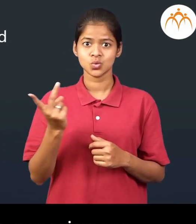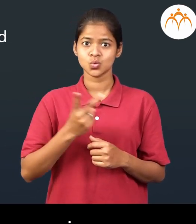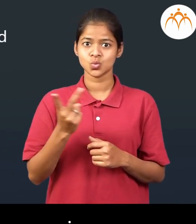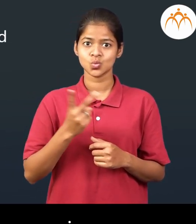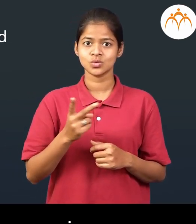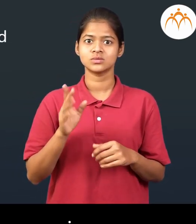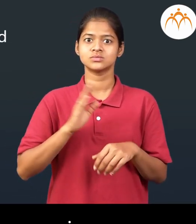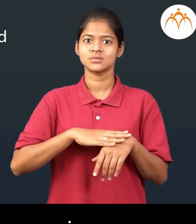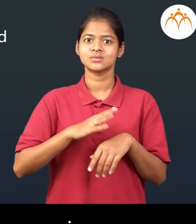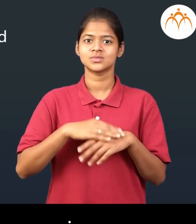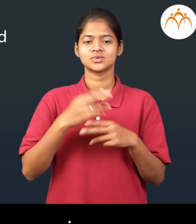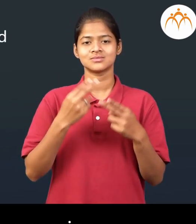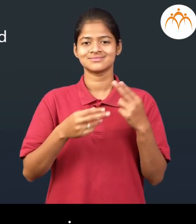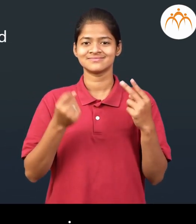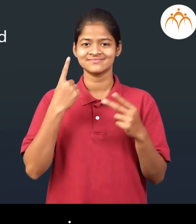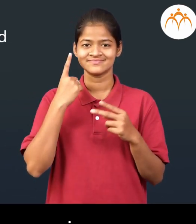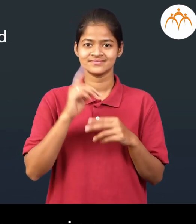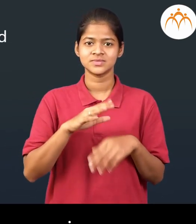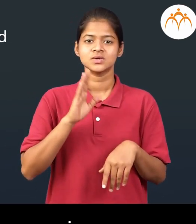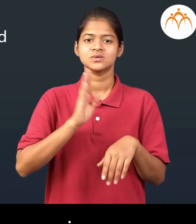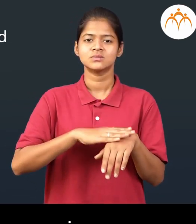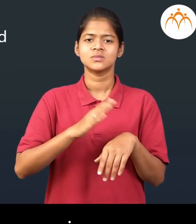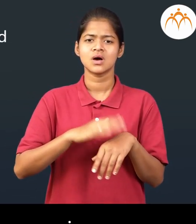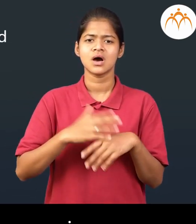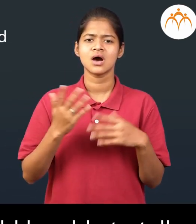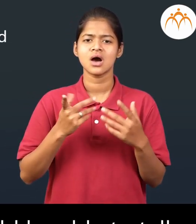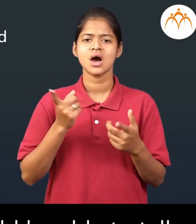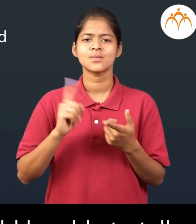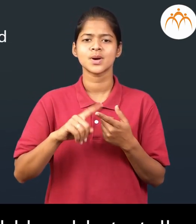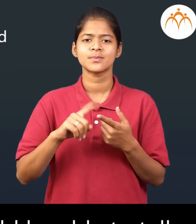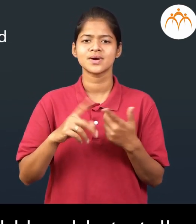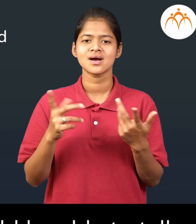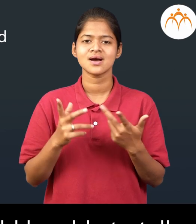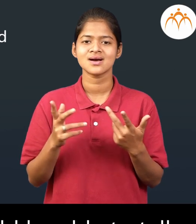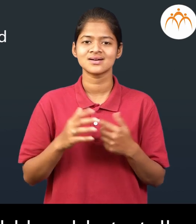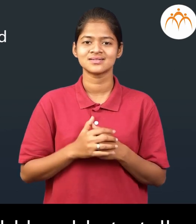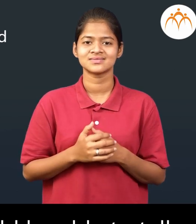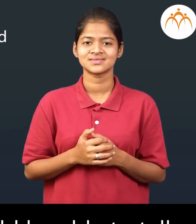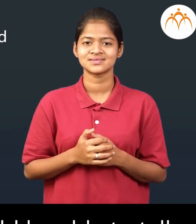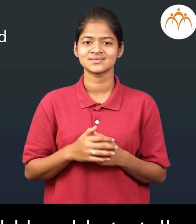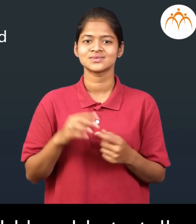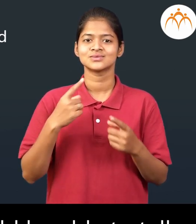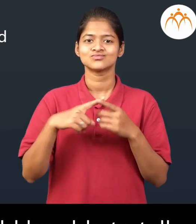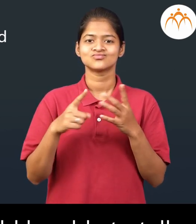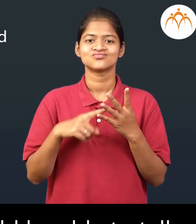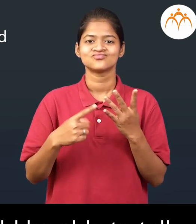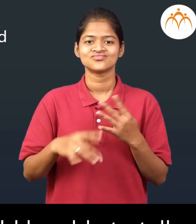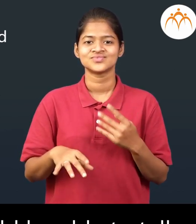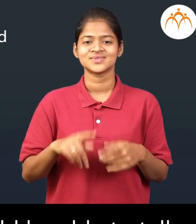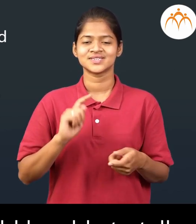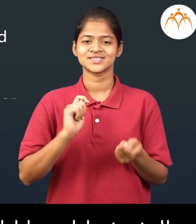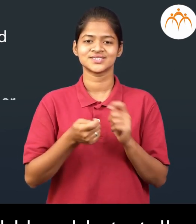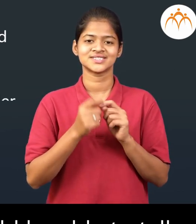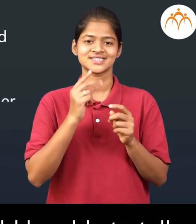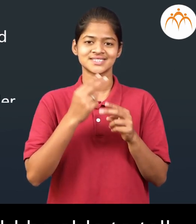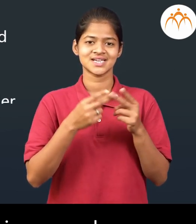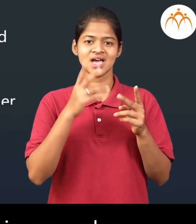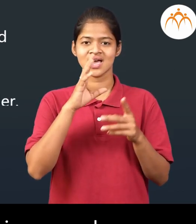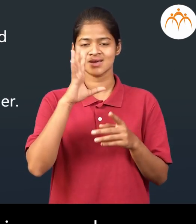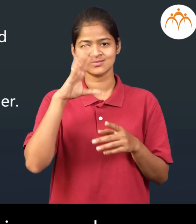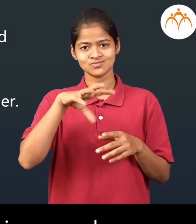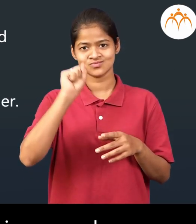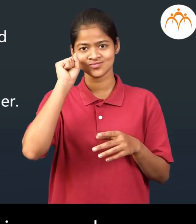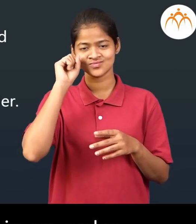Minoo and Sumit's experiences. We knew that one should be able to tell